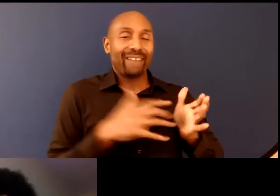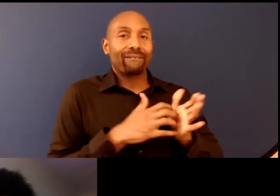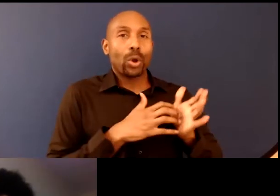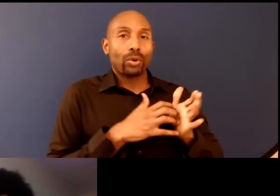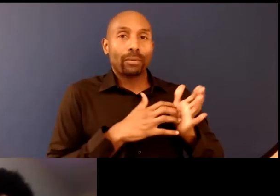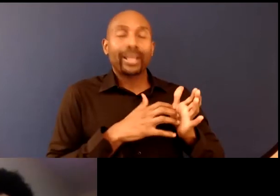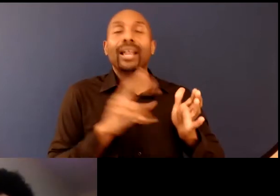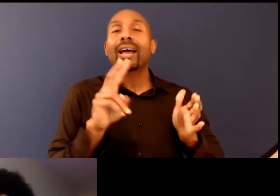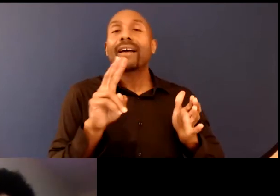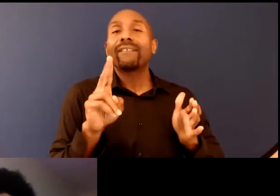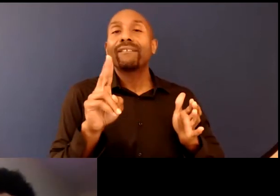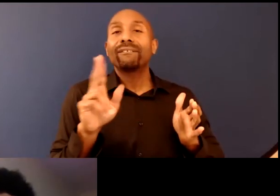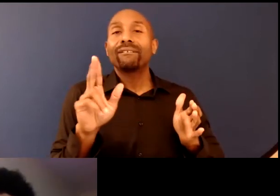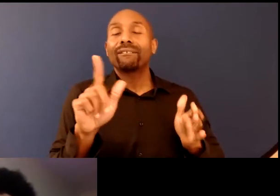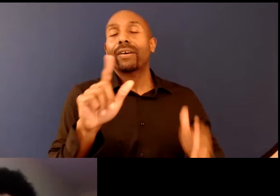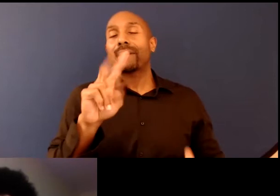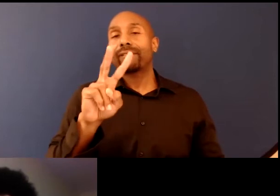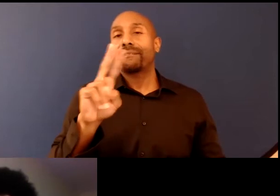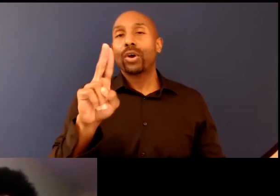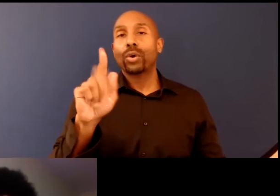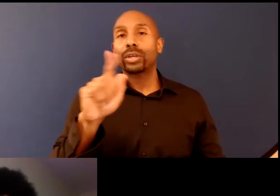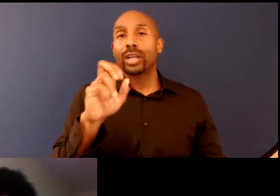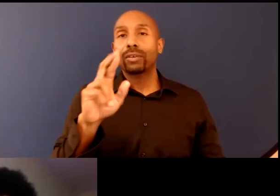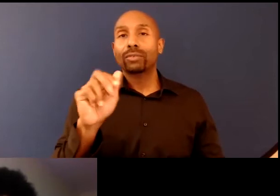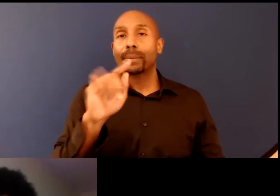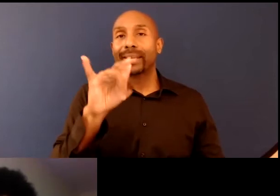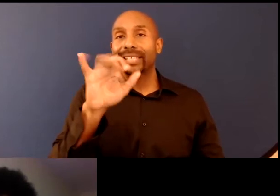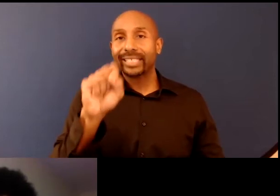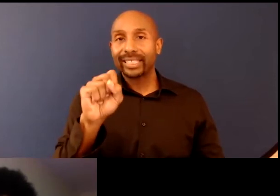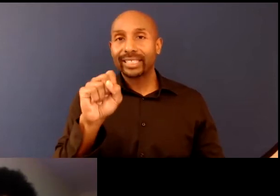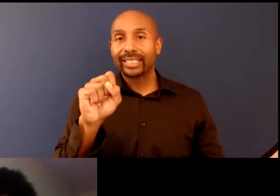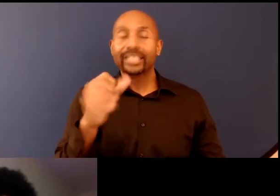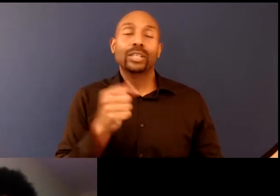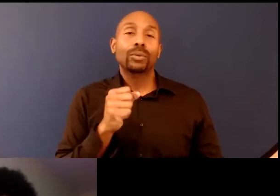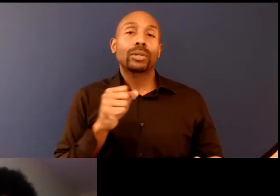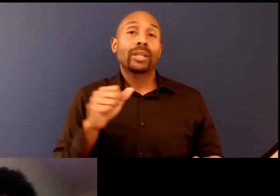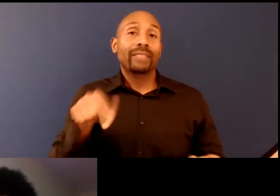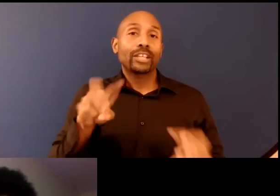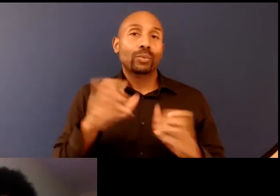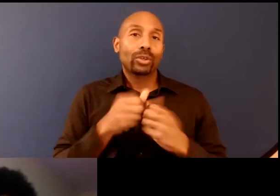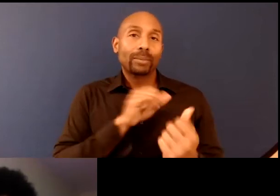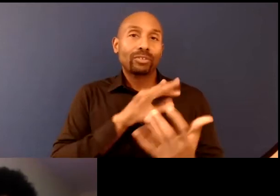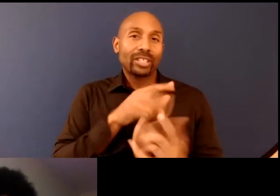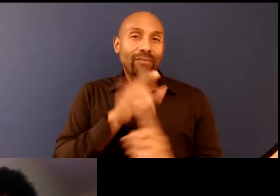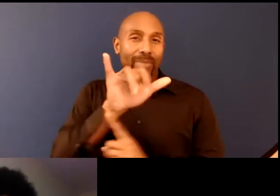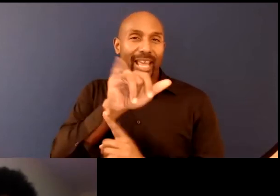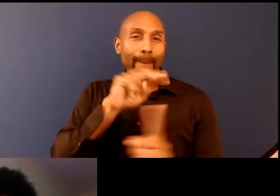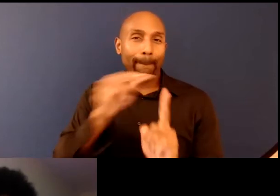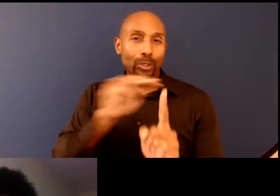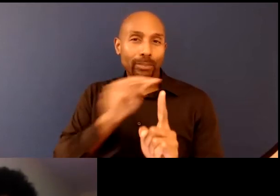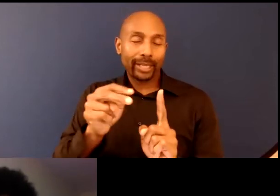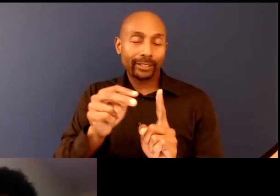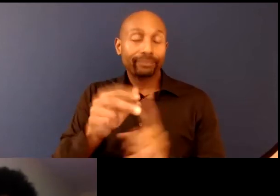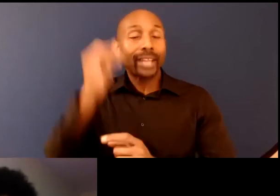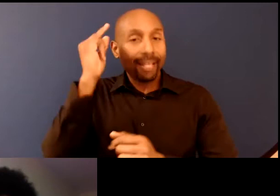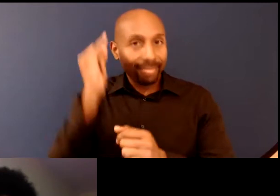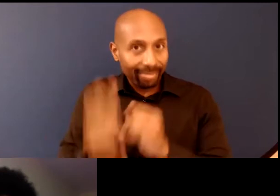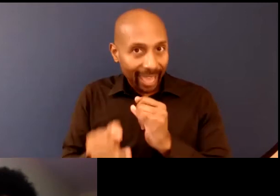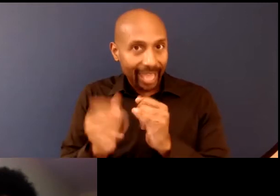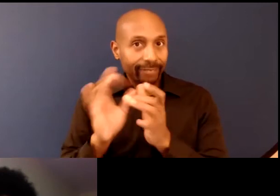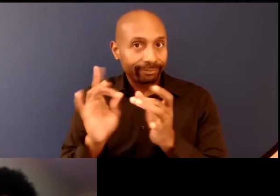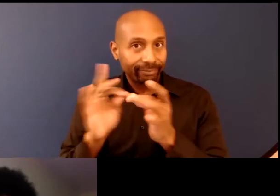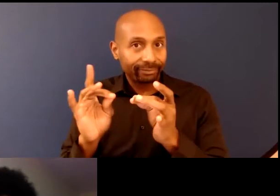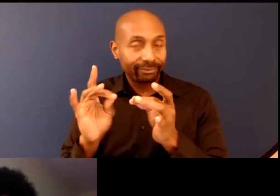our workshop today. And quickly, lastly, before I turn it over, I do want to introduce our facilitator today,